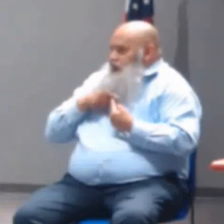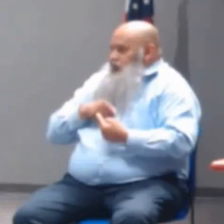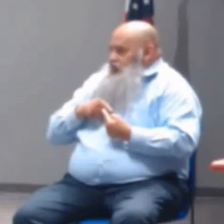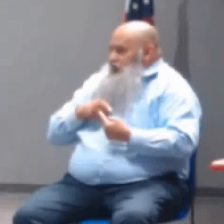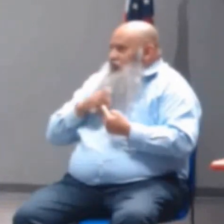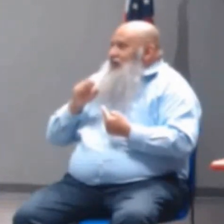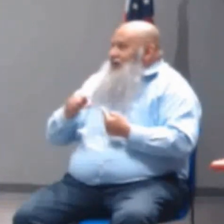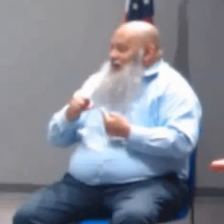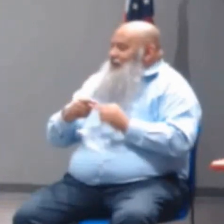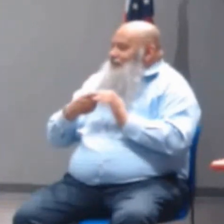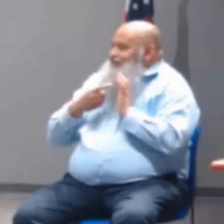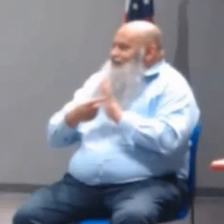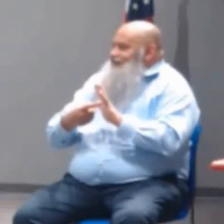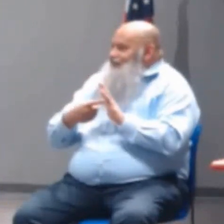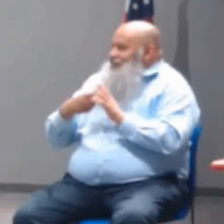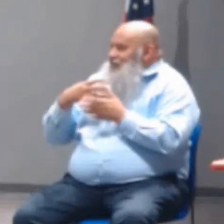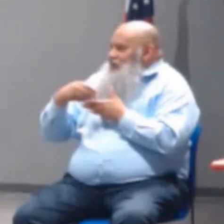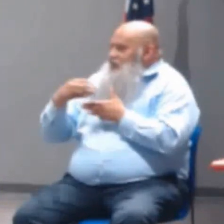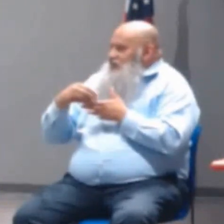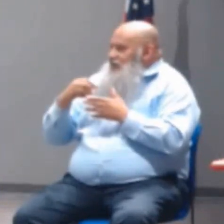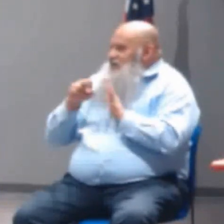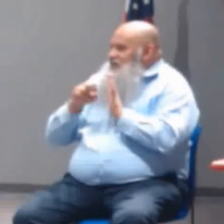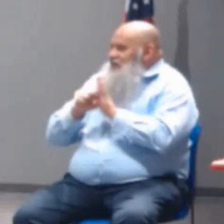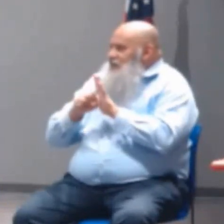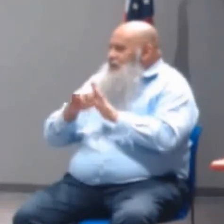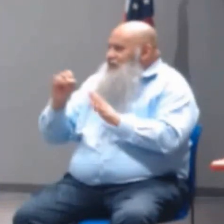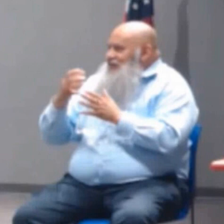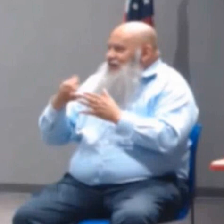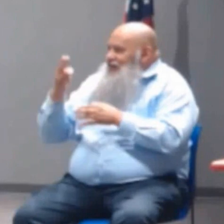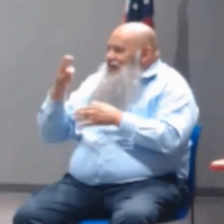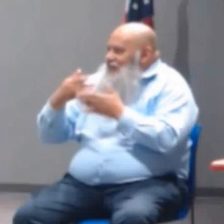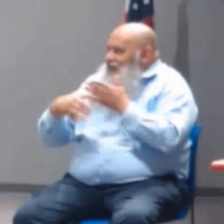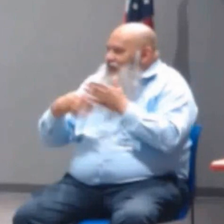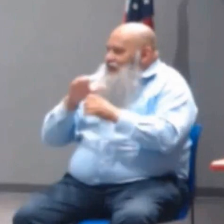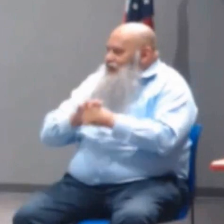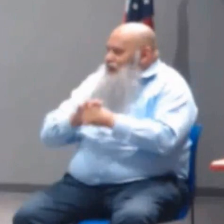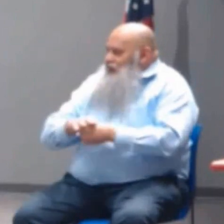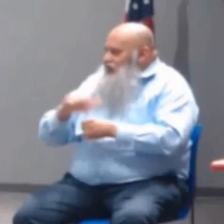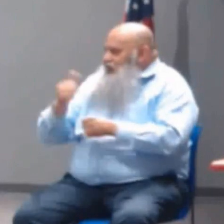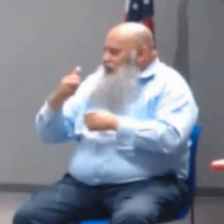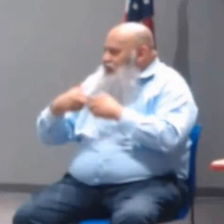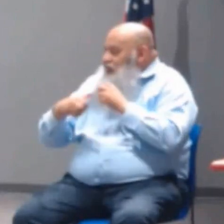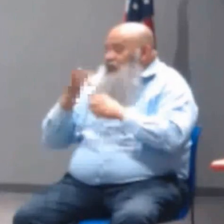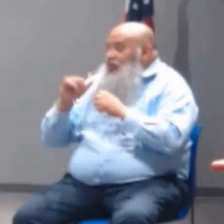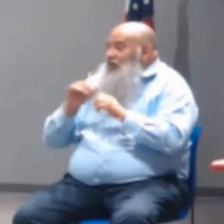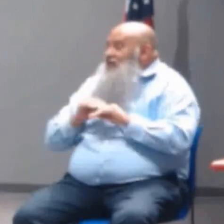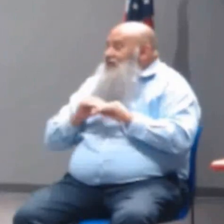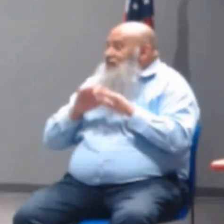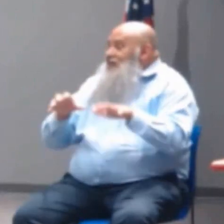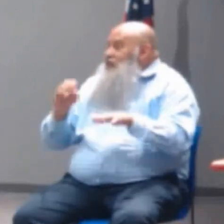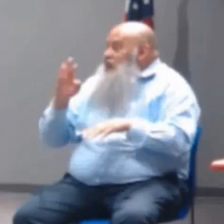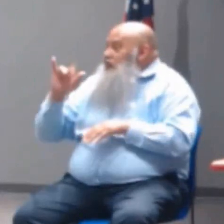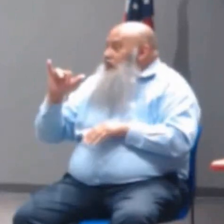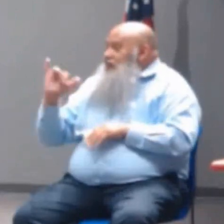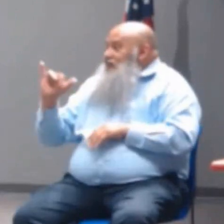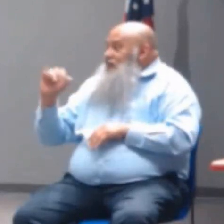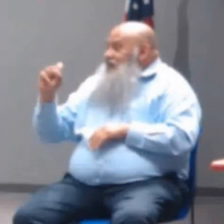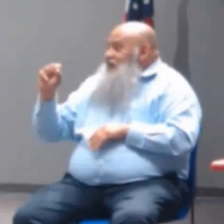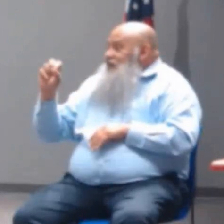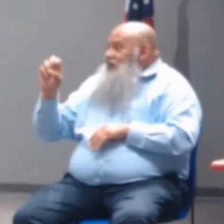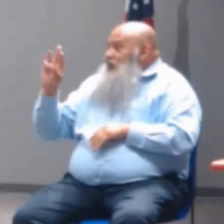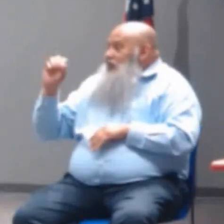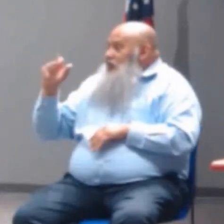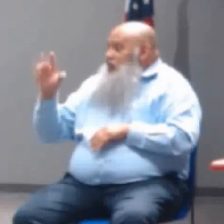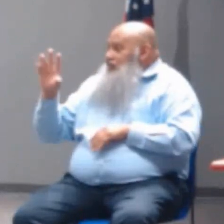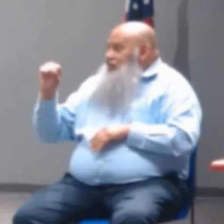in physiological symptoms like high blood pressure or other problems. Or it can spill out socially like it did at Stonewall 50 years